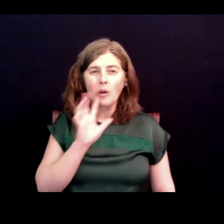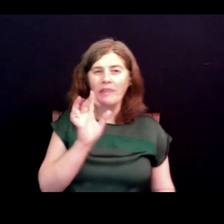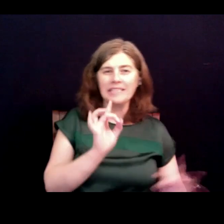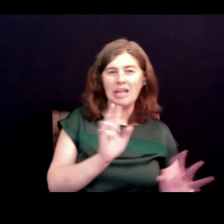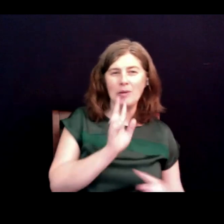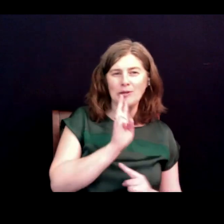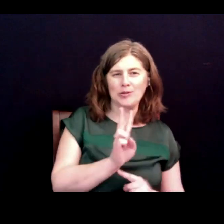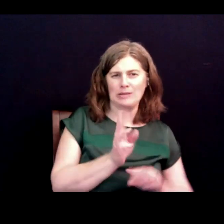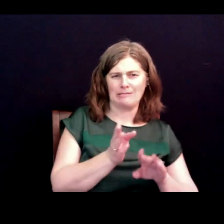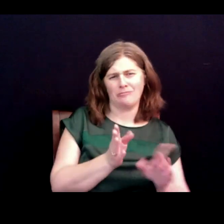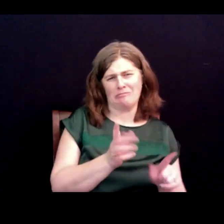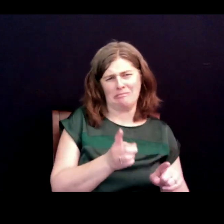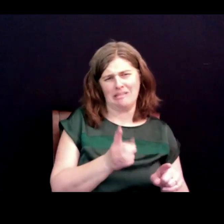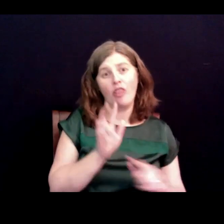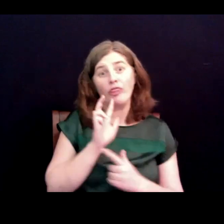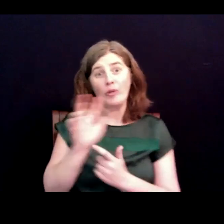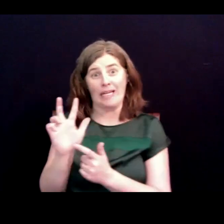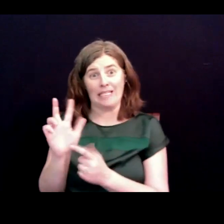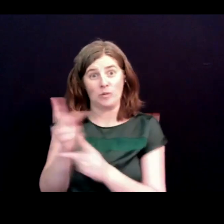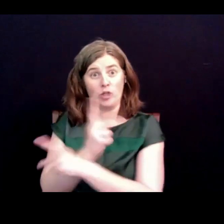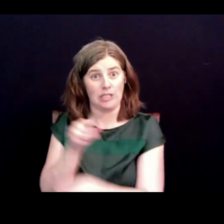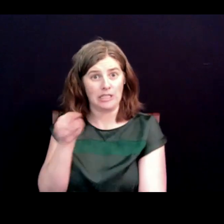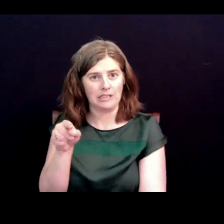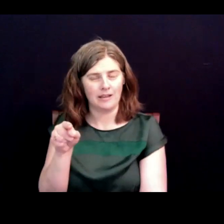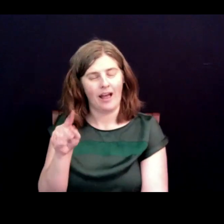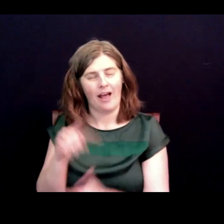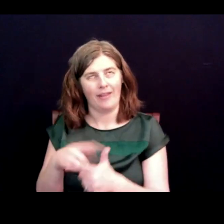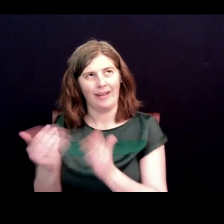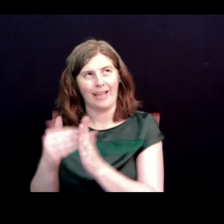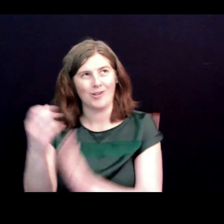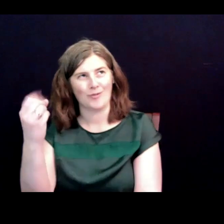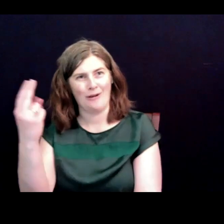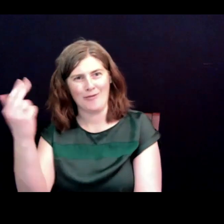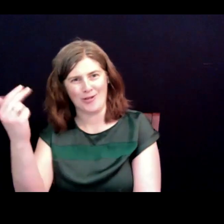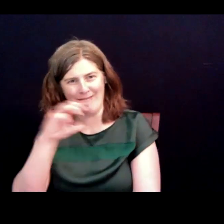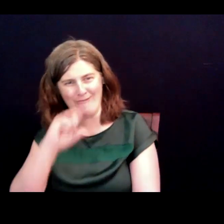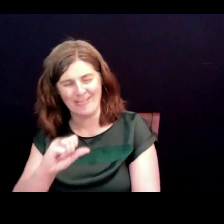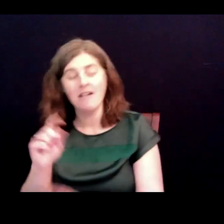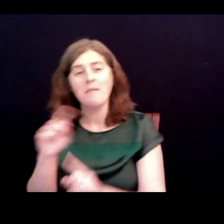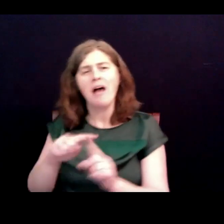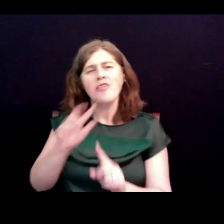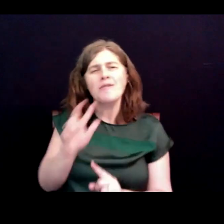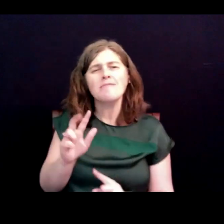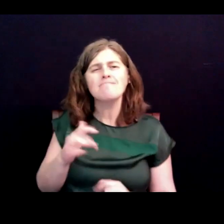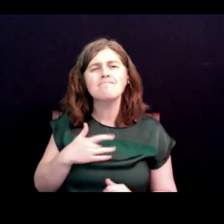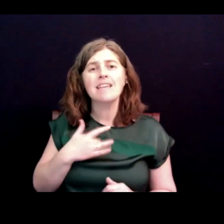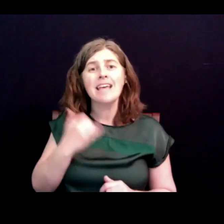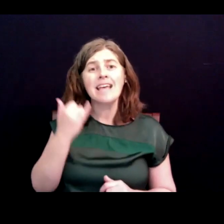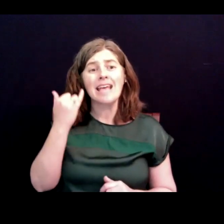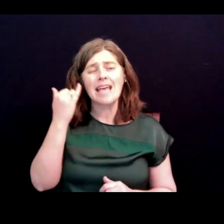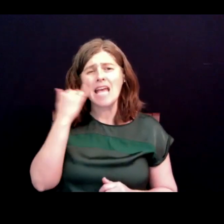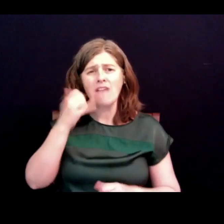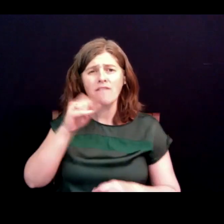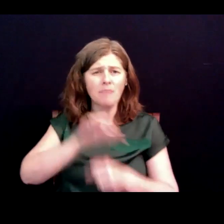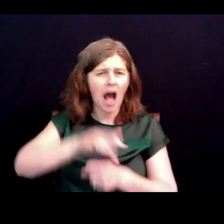misnomer. Threes are really where they push the limits, and then 12s and 13s. But they want to know that when they throw a monster